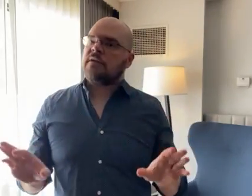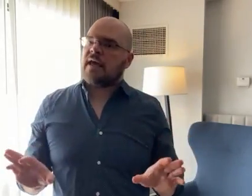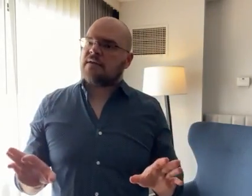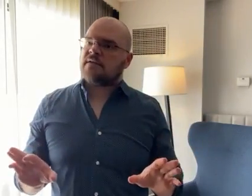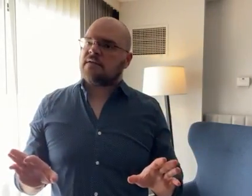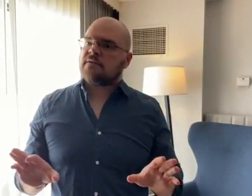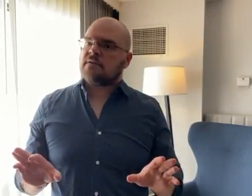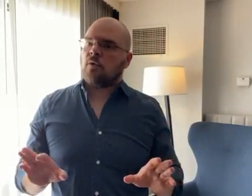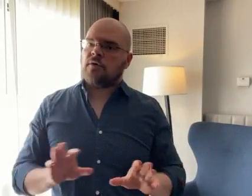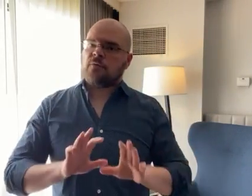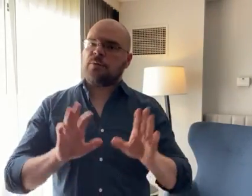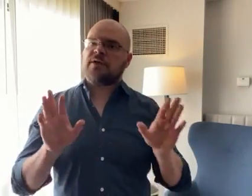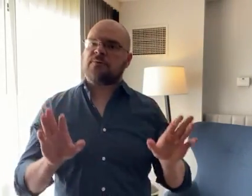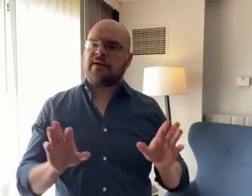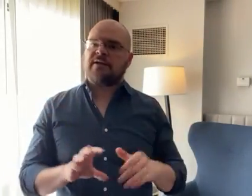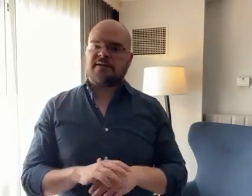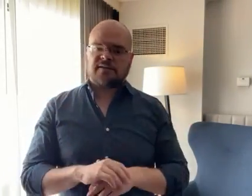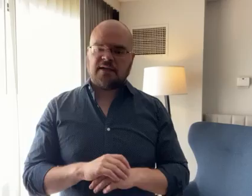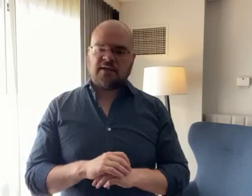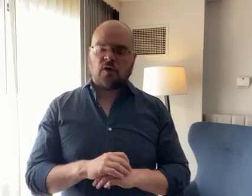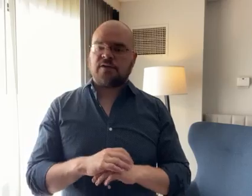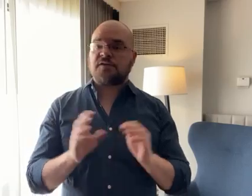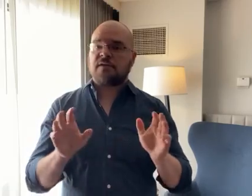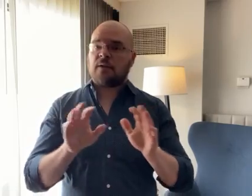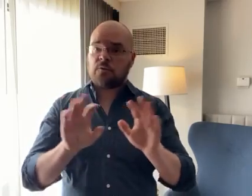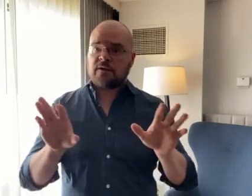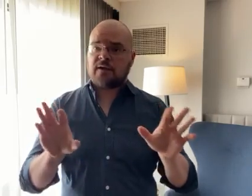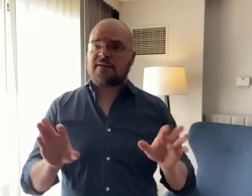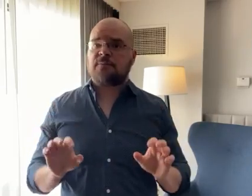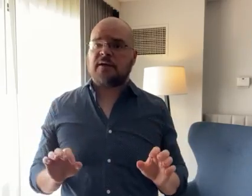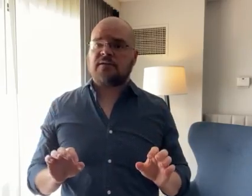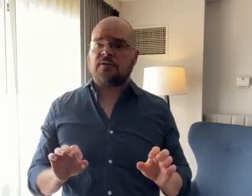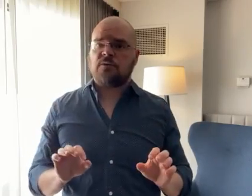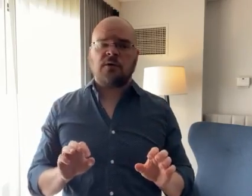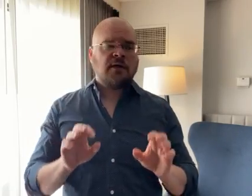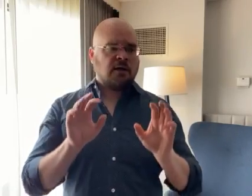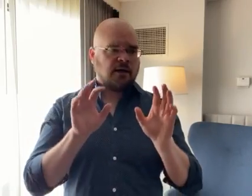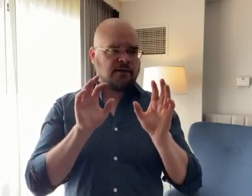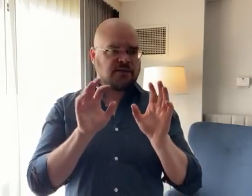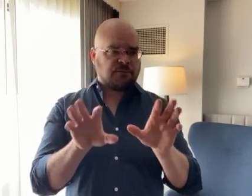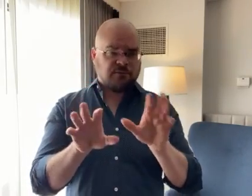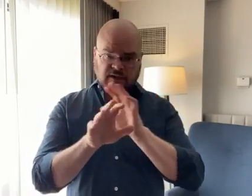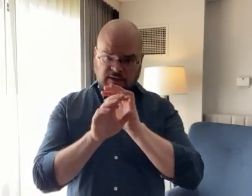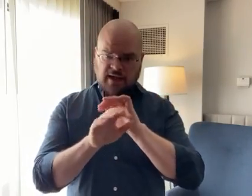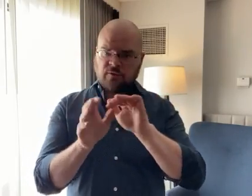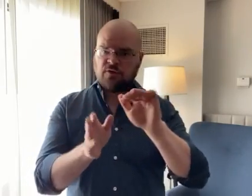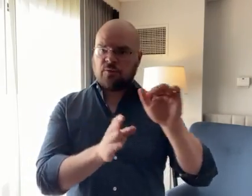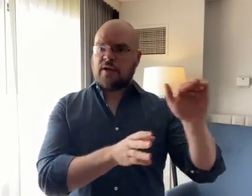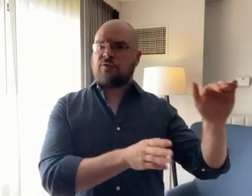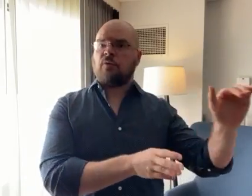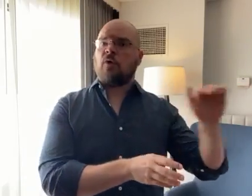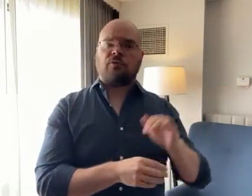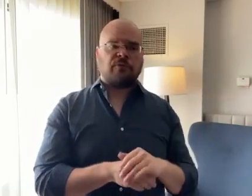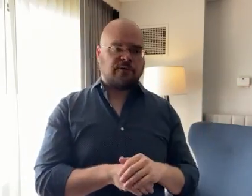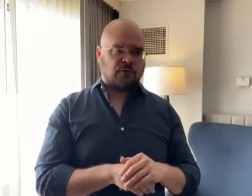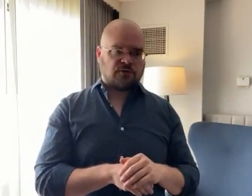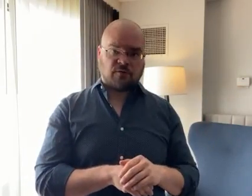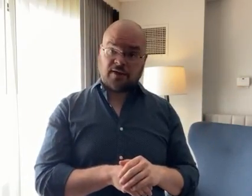that. Or if we were going to play this in an audition, I would not expect you to count your way through all 3 of those